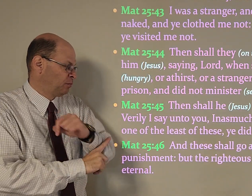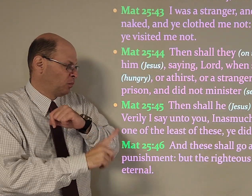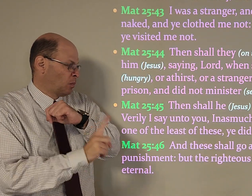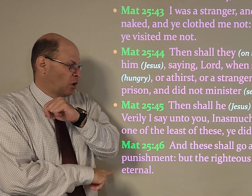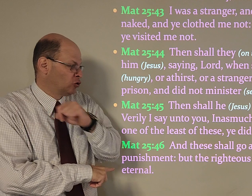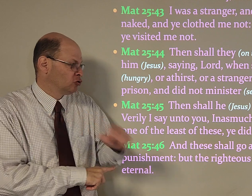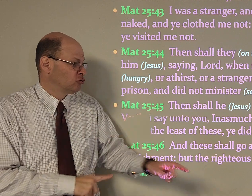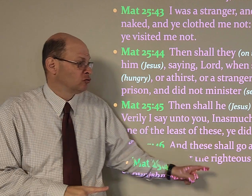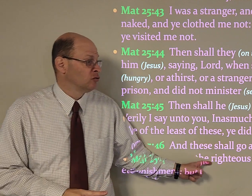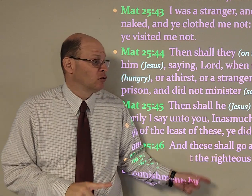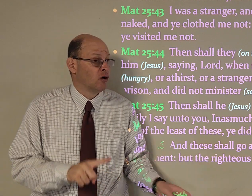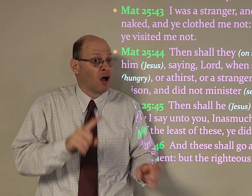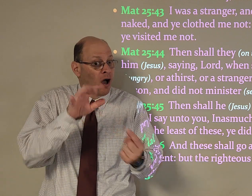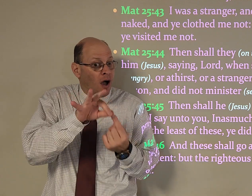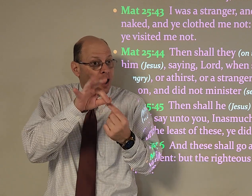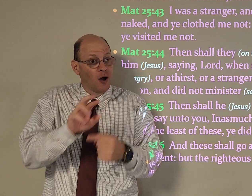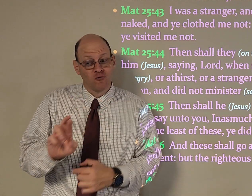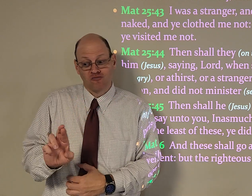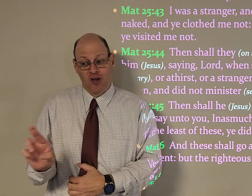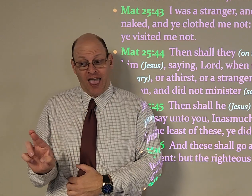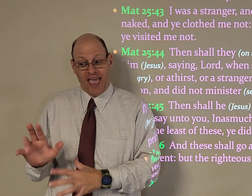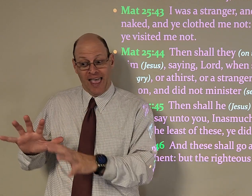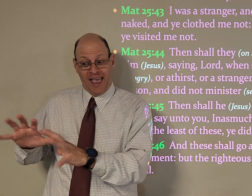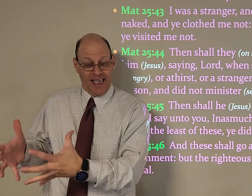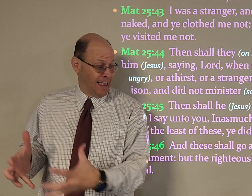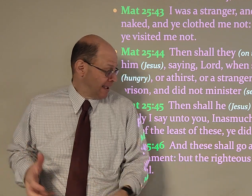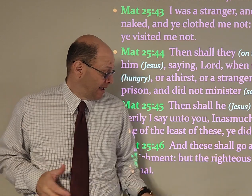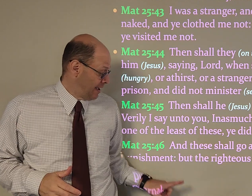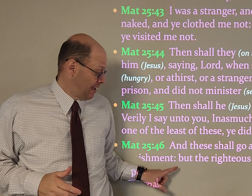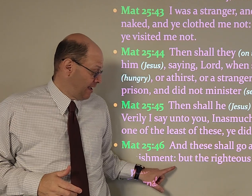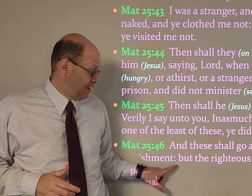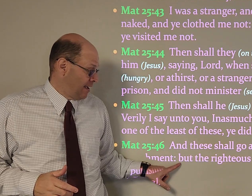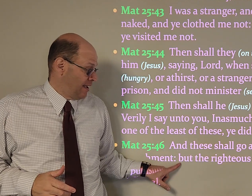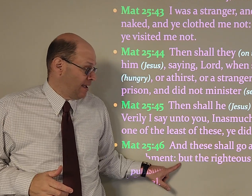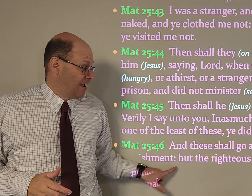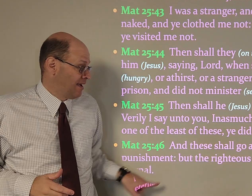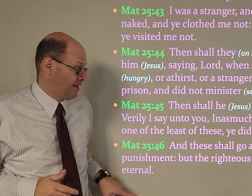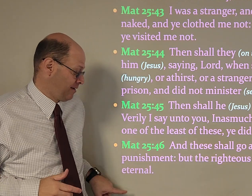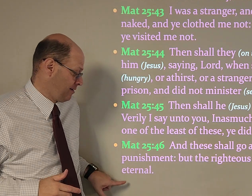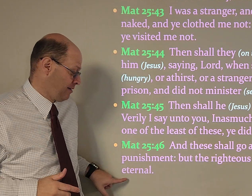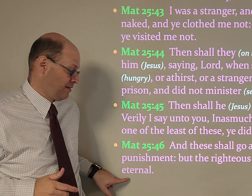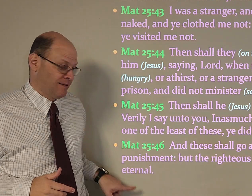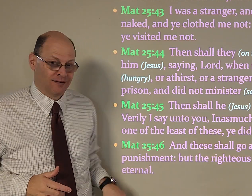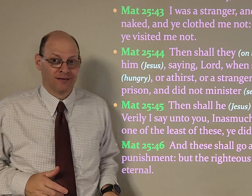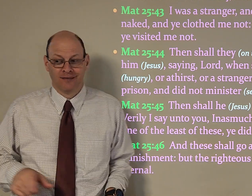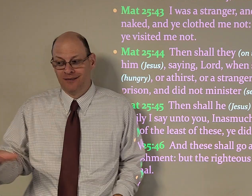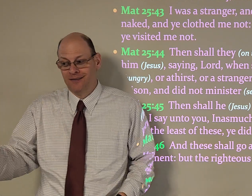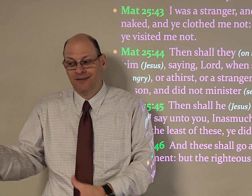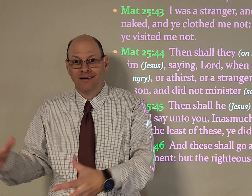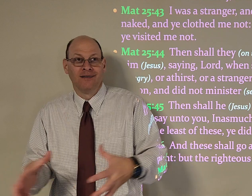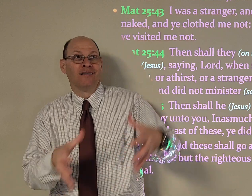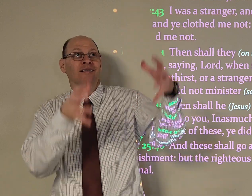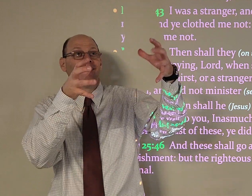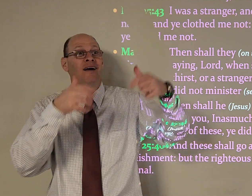punishment, but the righteous into life eternal.